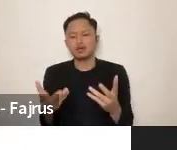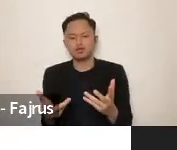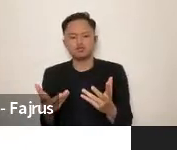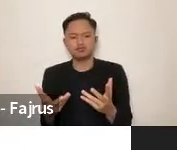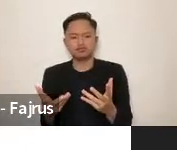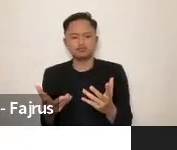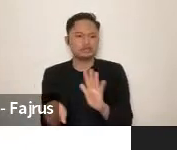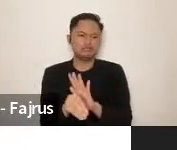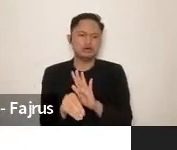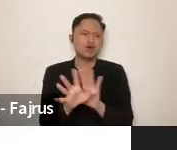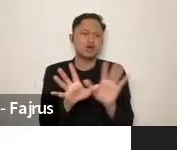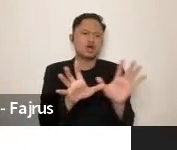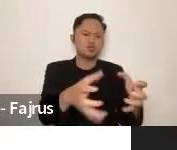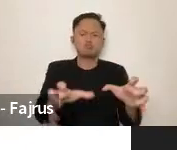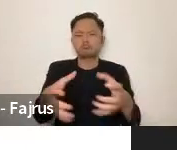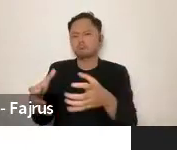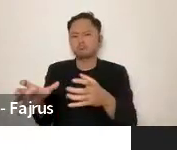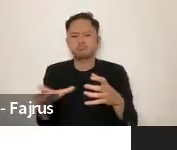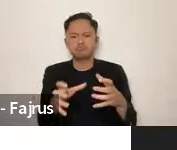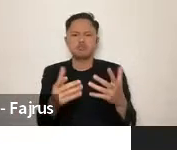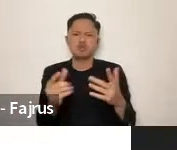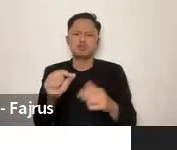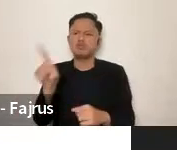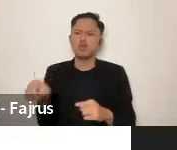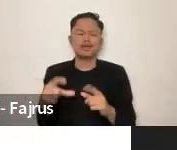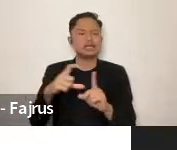Papua groups, which were commemorated in December.